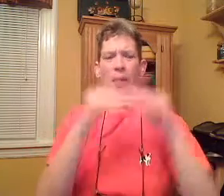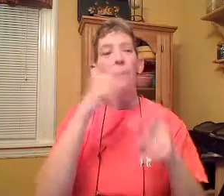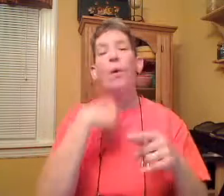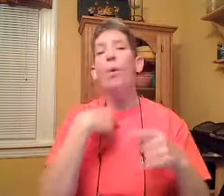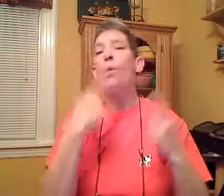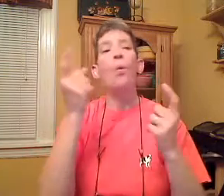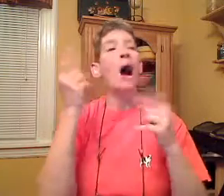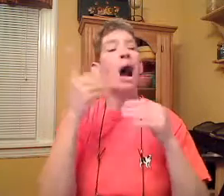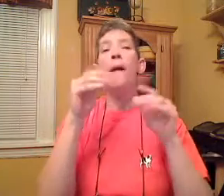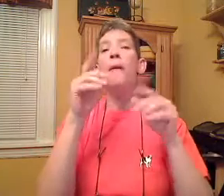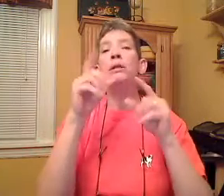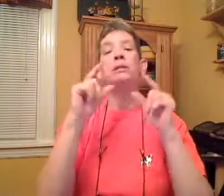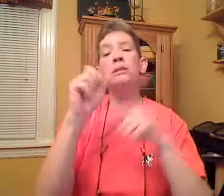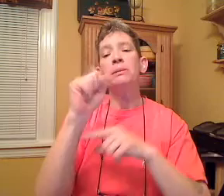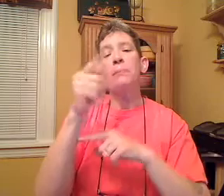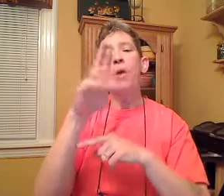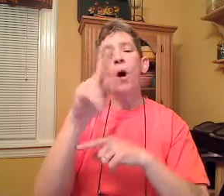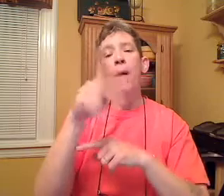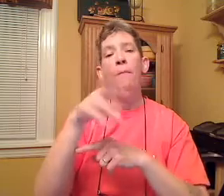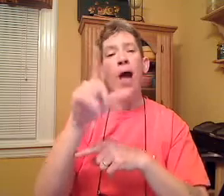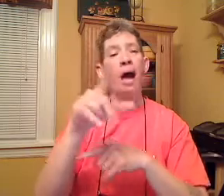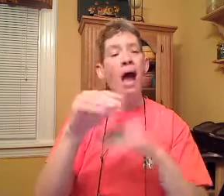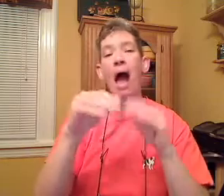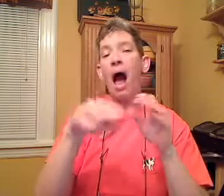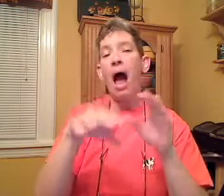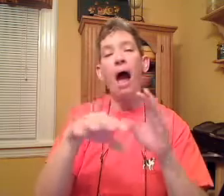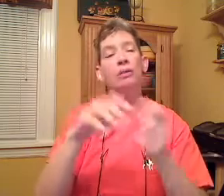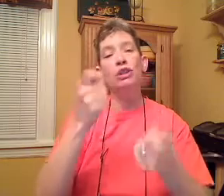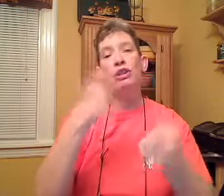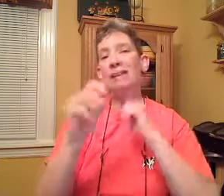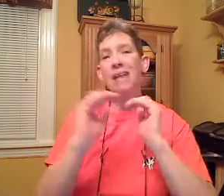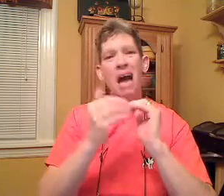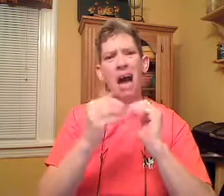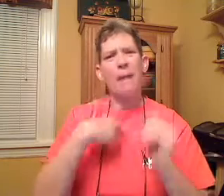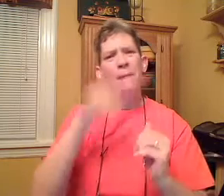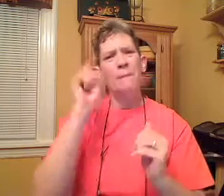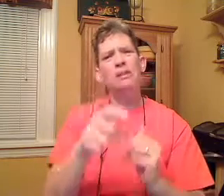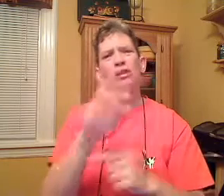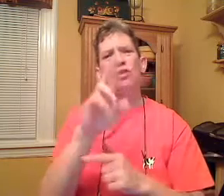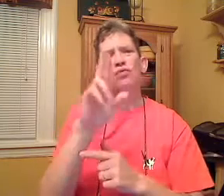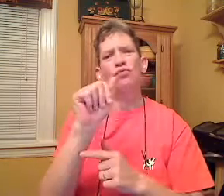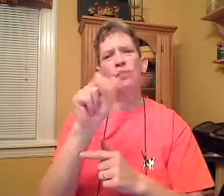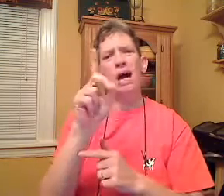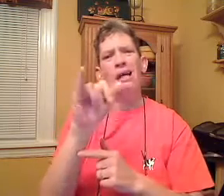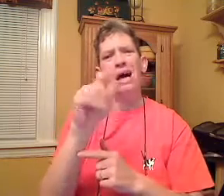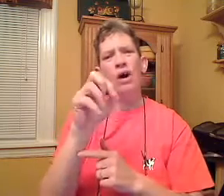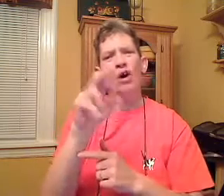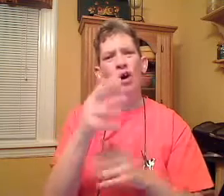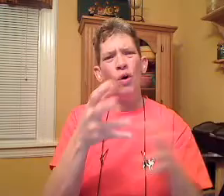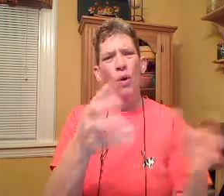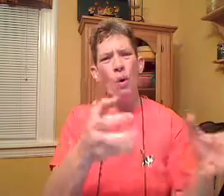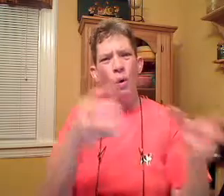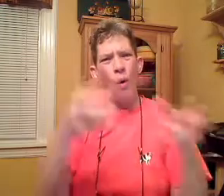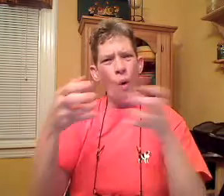the outside corner of this basketball head is the main guy there, the facade is really working well, made a piece of staff going along, made a pitch inside just